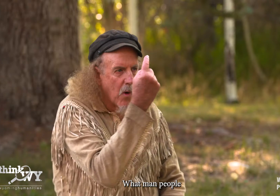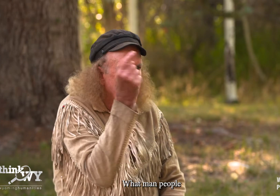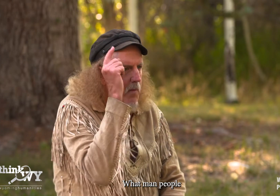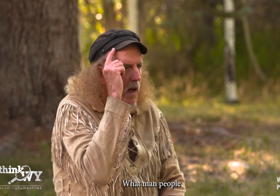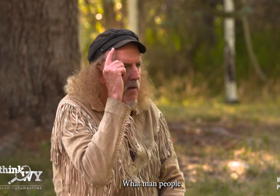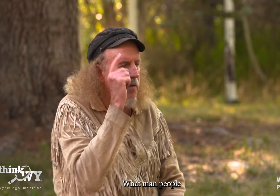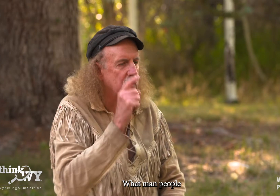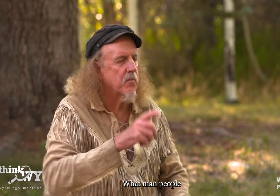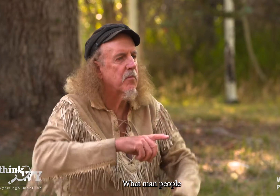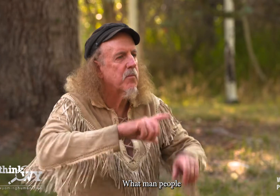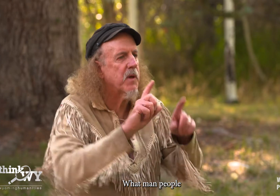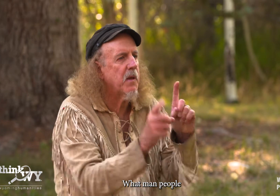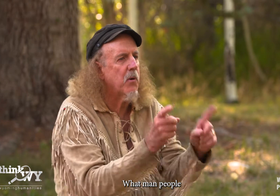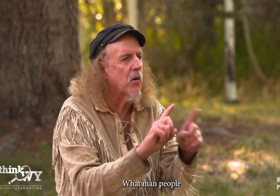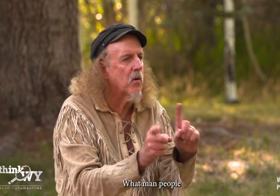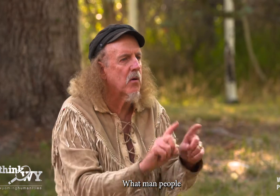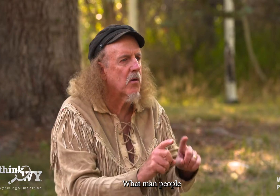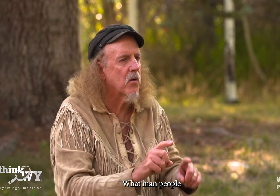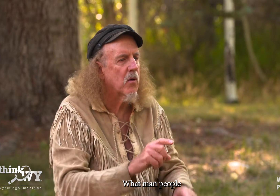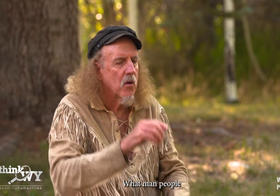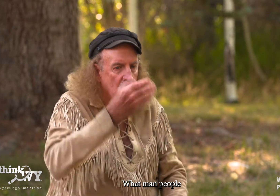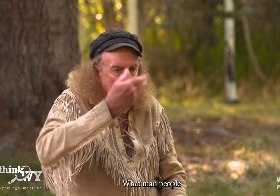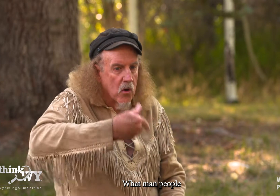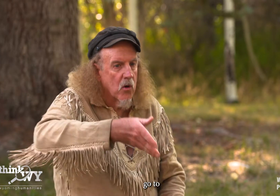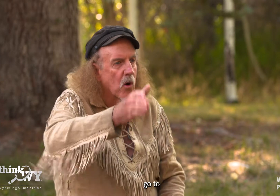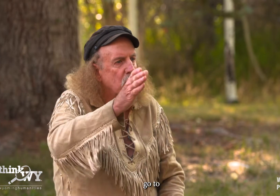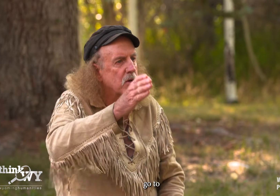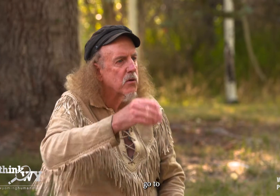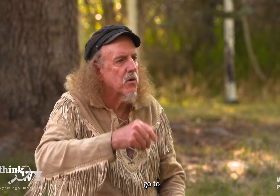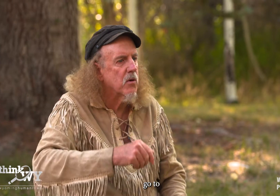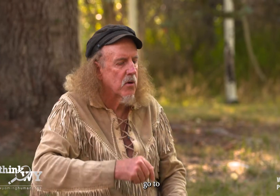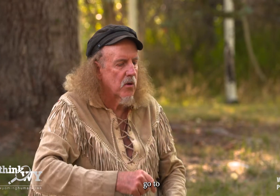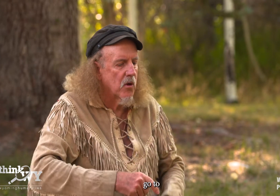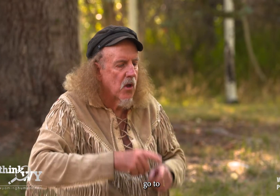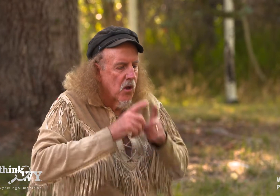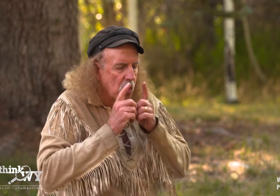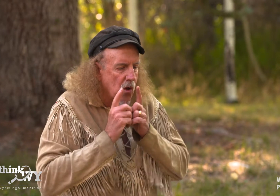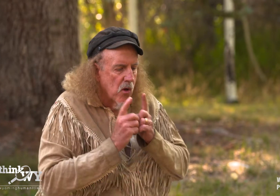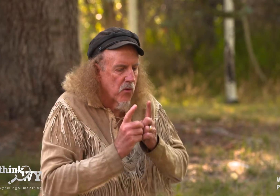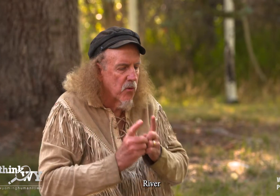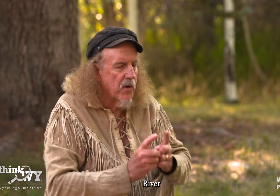White man people go to river